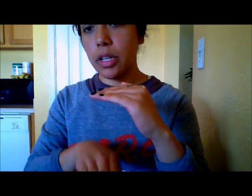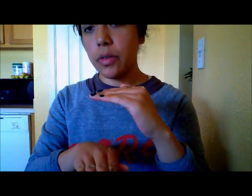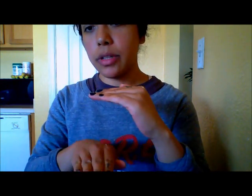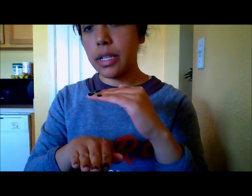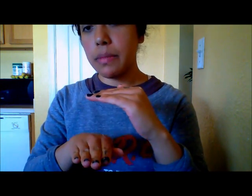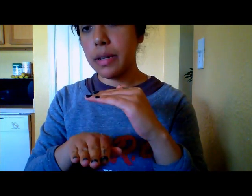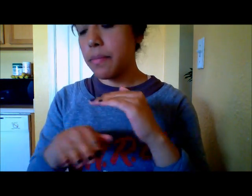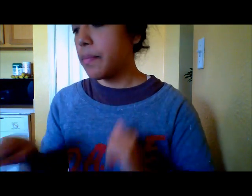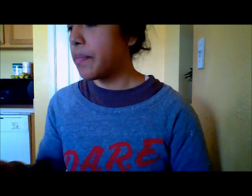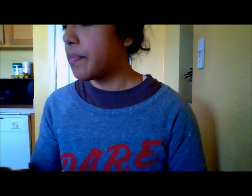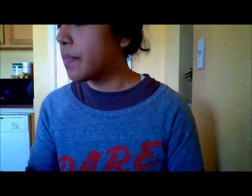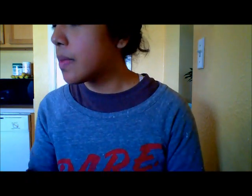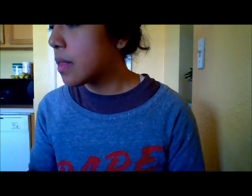Below the limit.